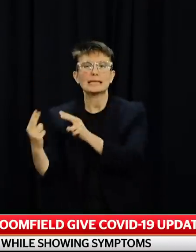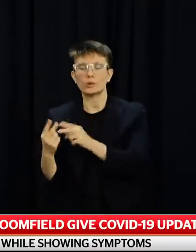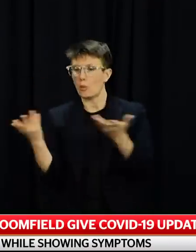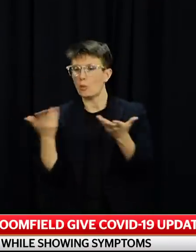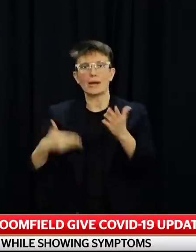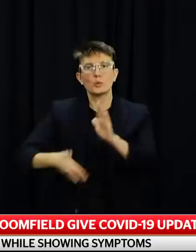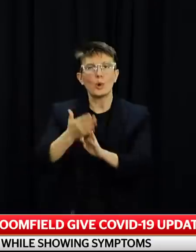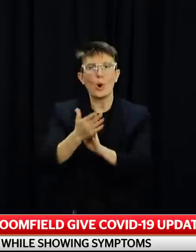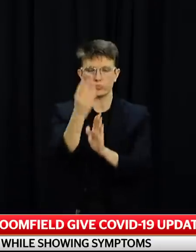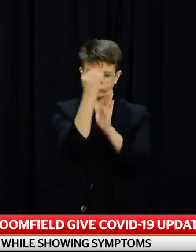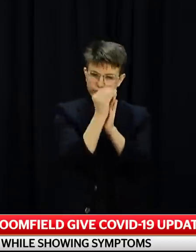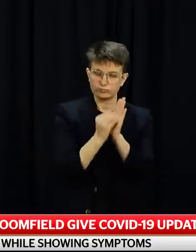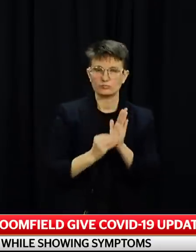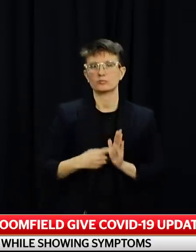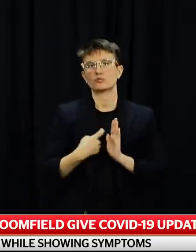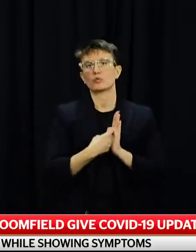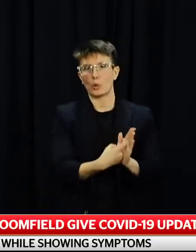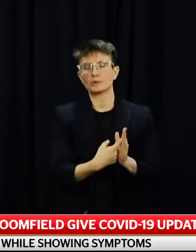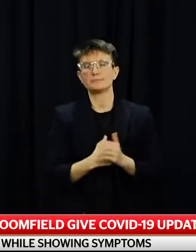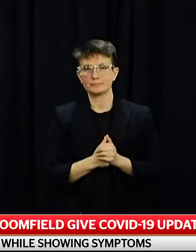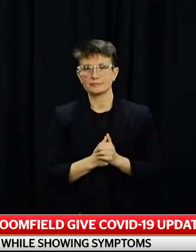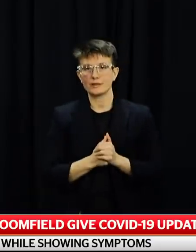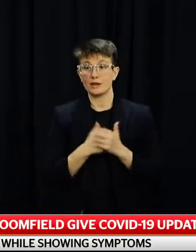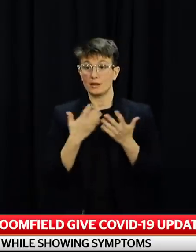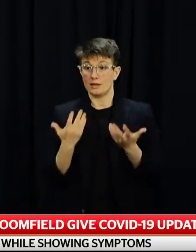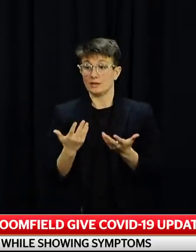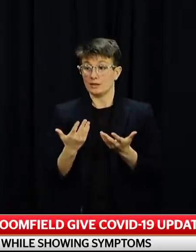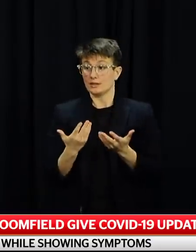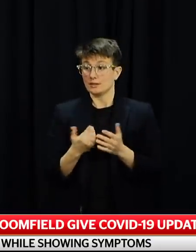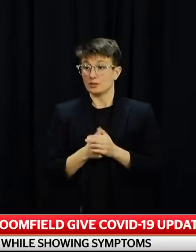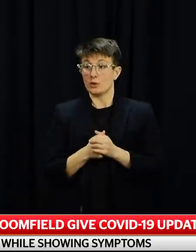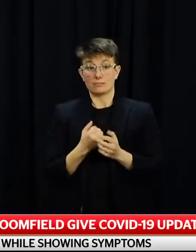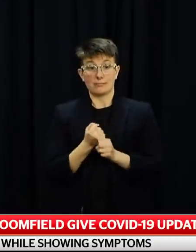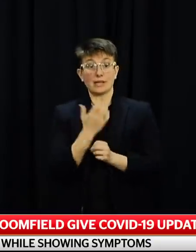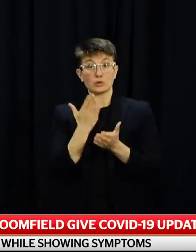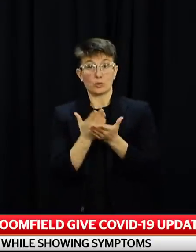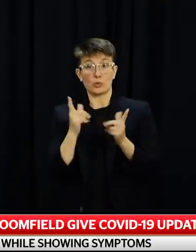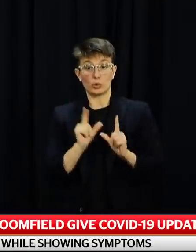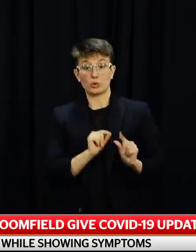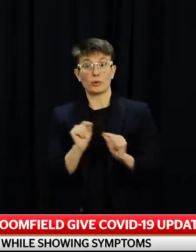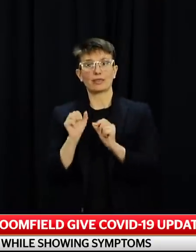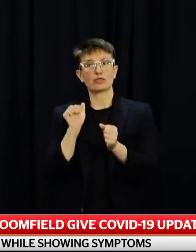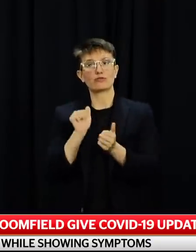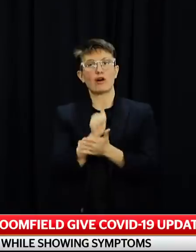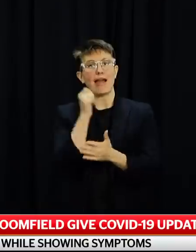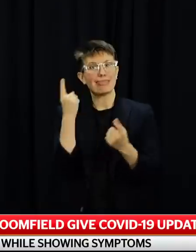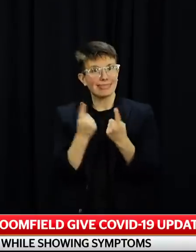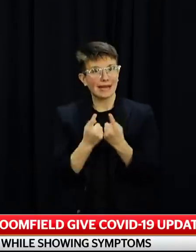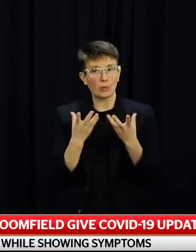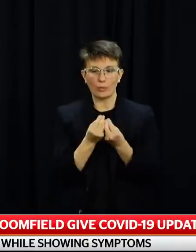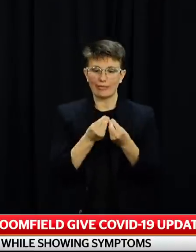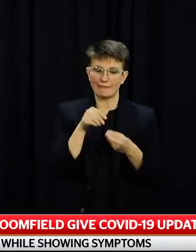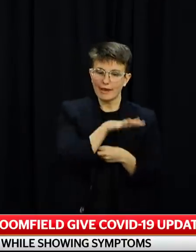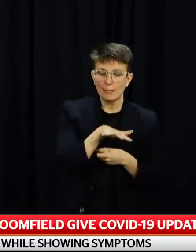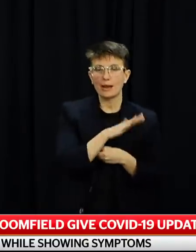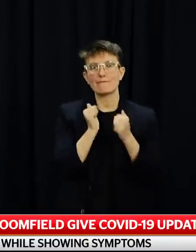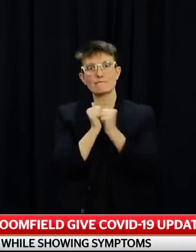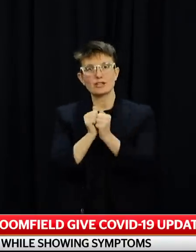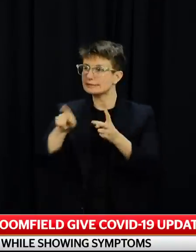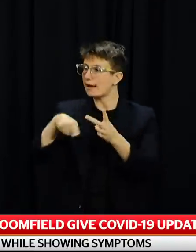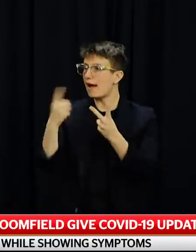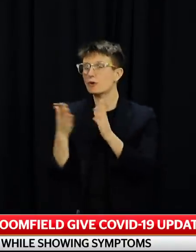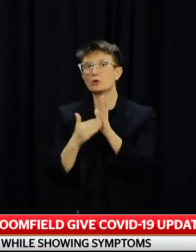official information. Help make sure that you're doing the right thing with your family, with your friends, and supporting fellow New